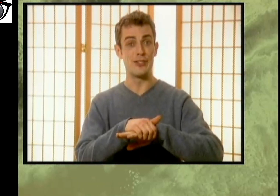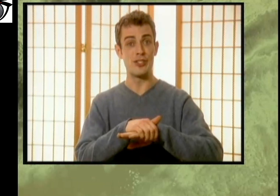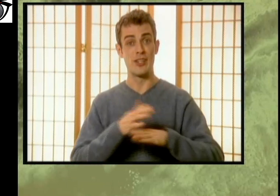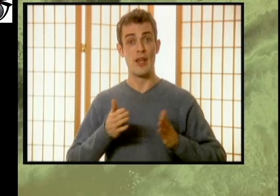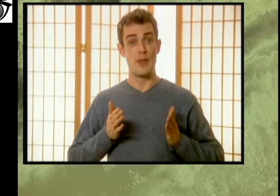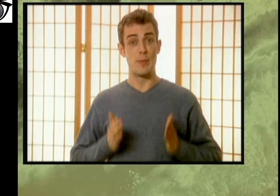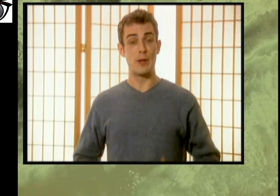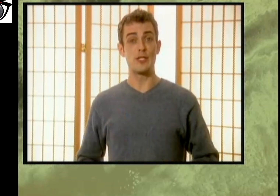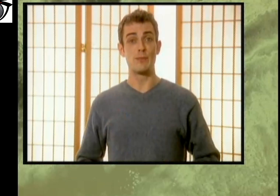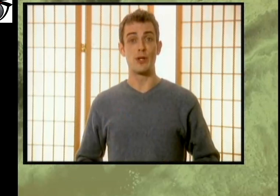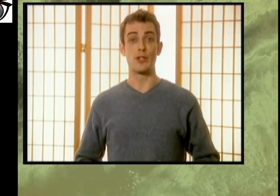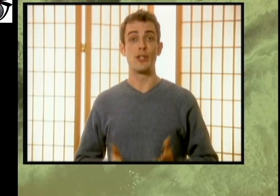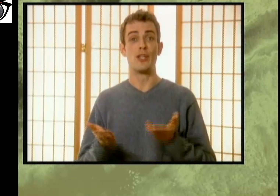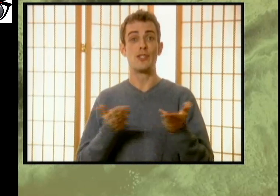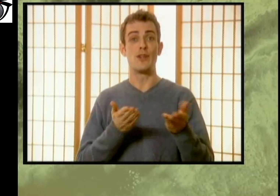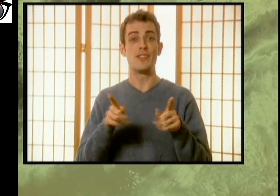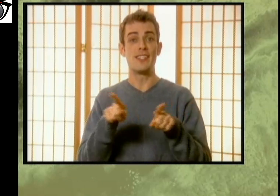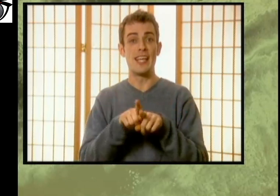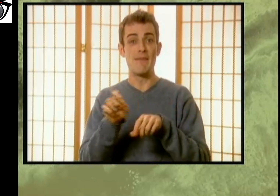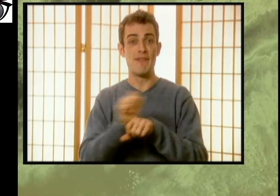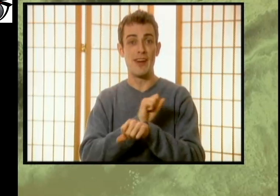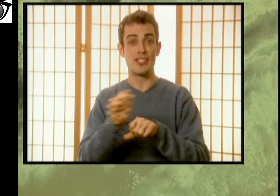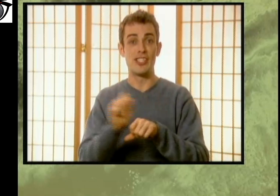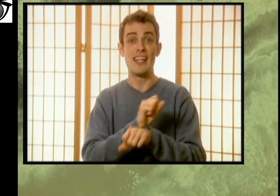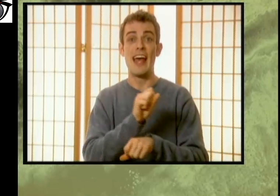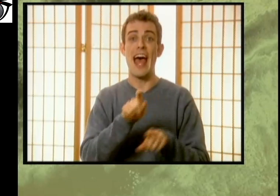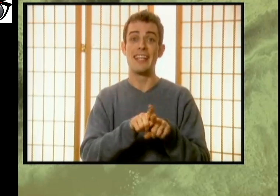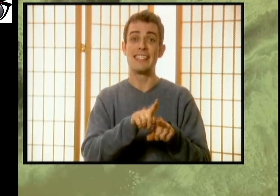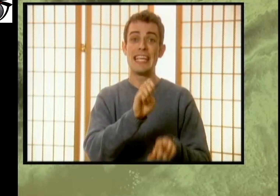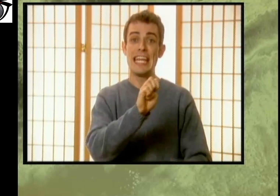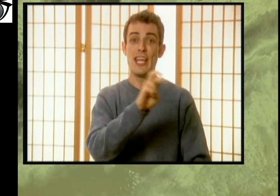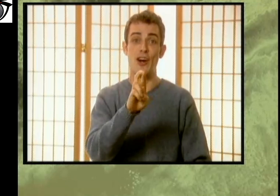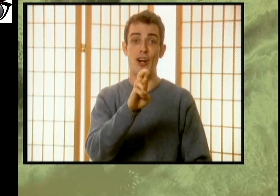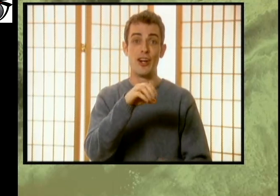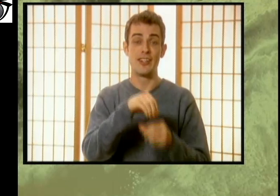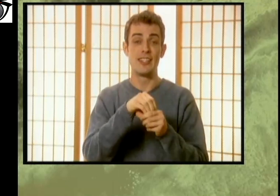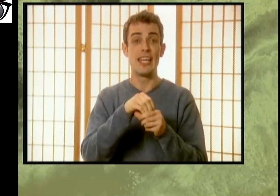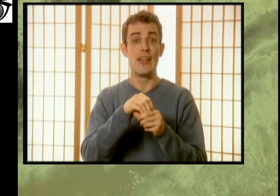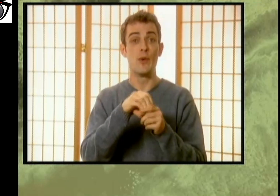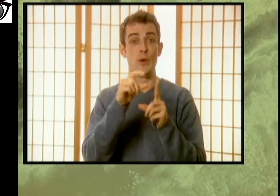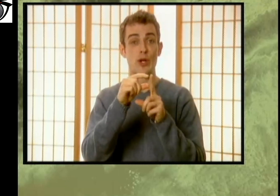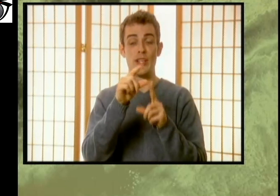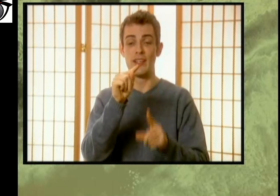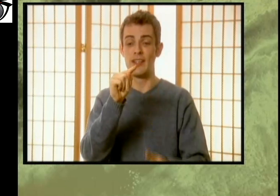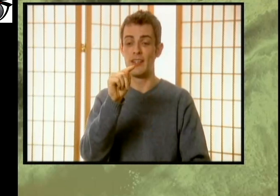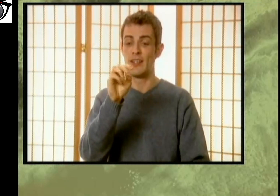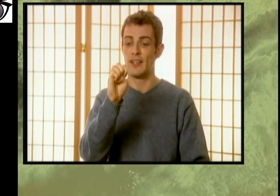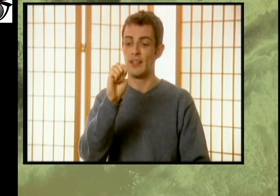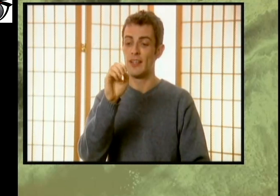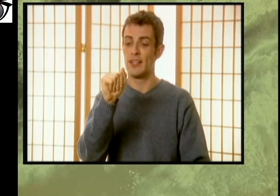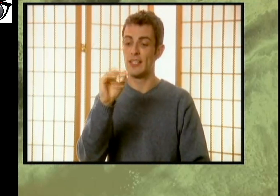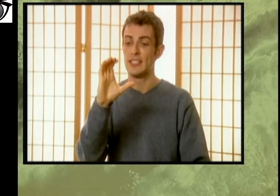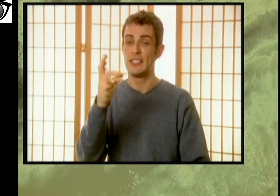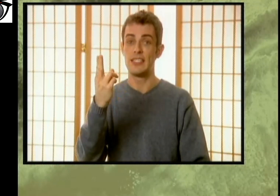In English, the person marker serves the same function as ER in the word